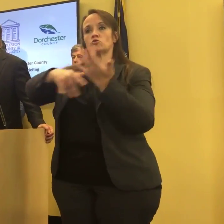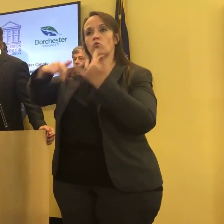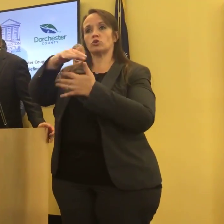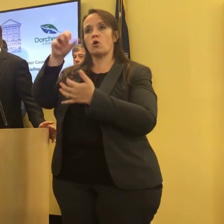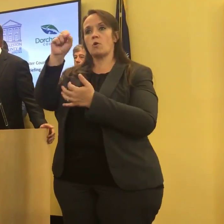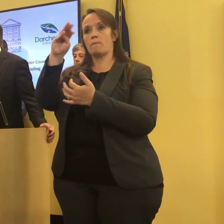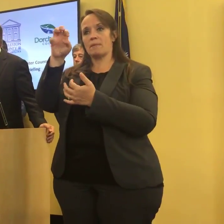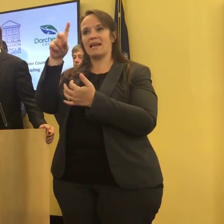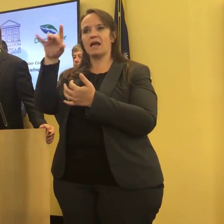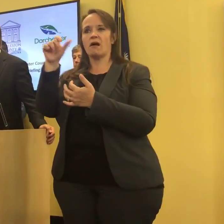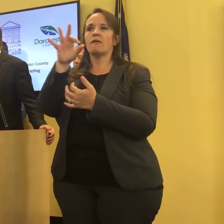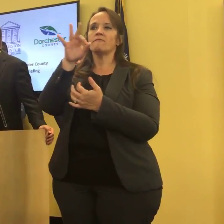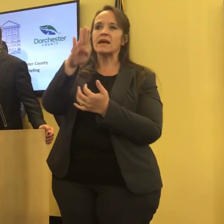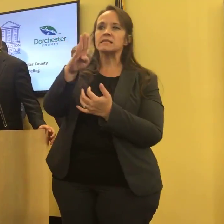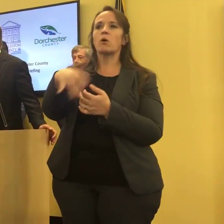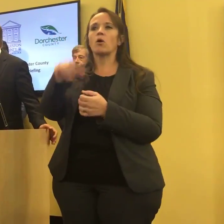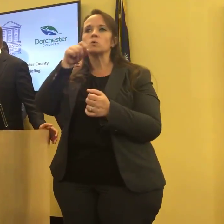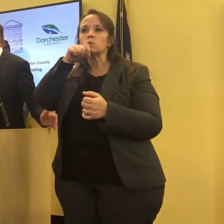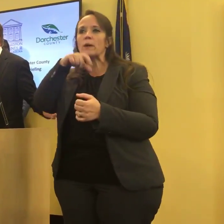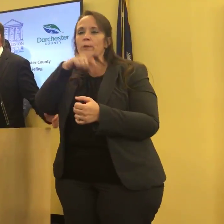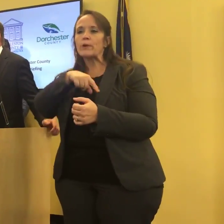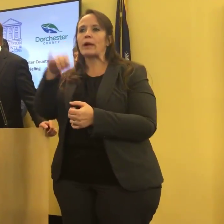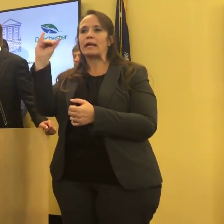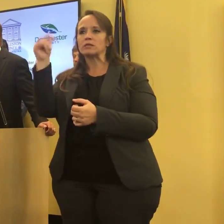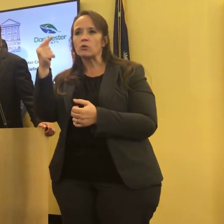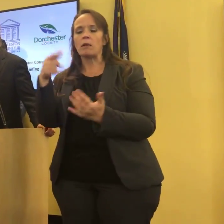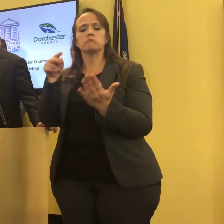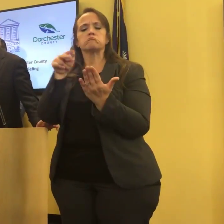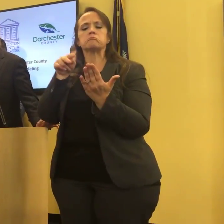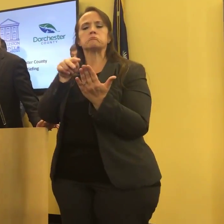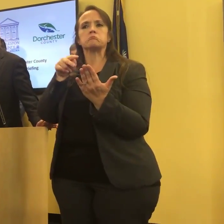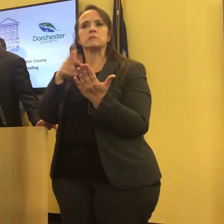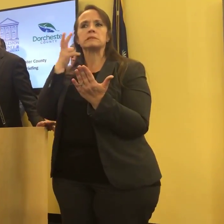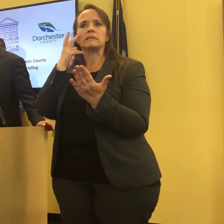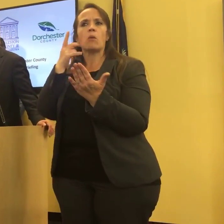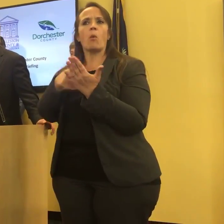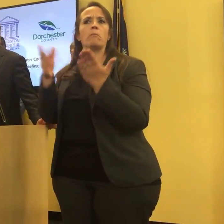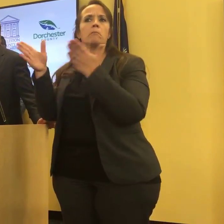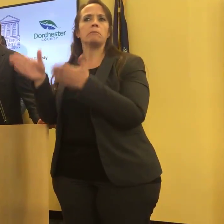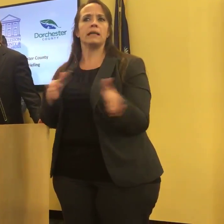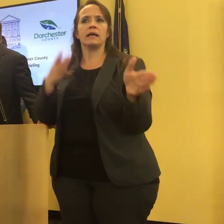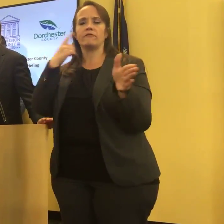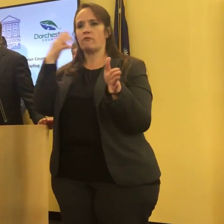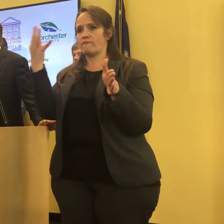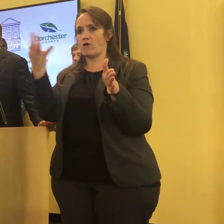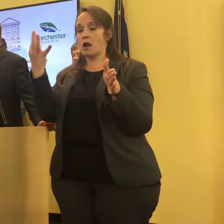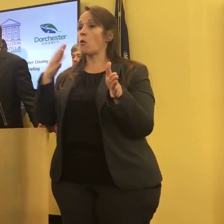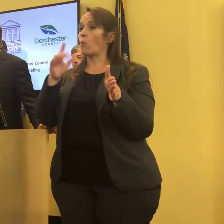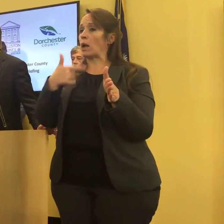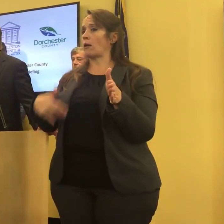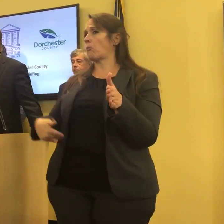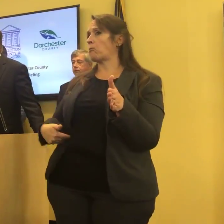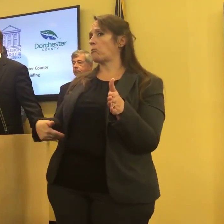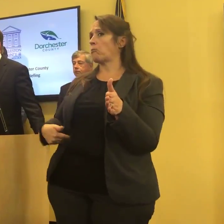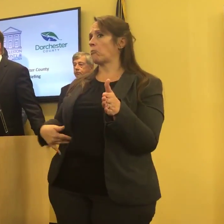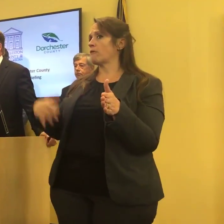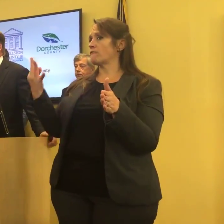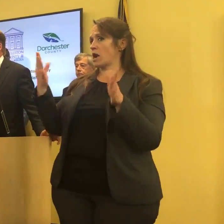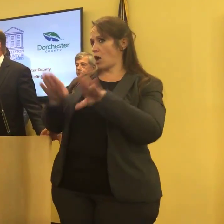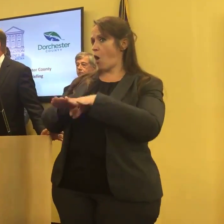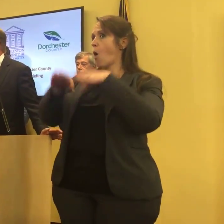you just pay attention to that, pay attention to Twitter, and you'll see what we're going to be planning to do on Friday. Right now, the idea is that we will be open on Friday. This